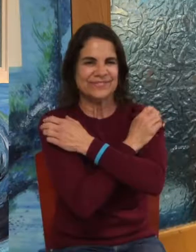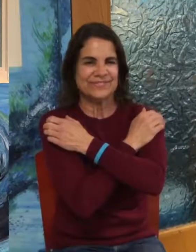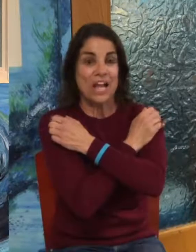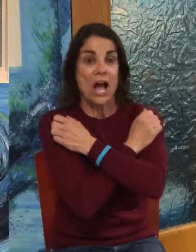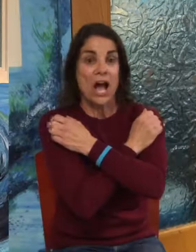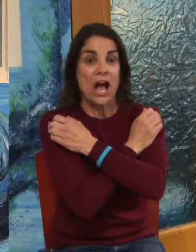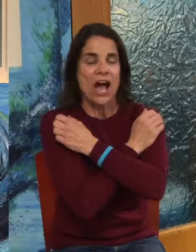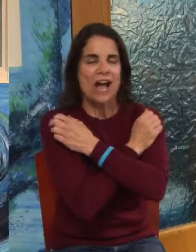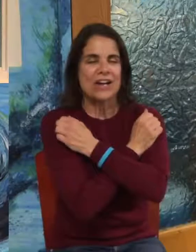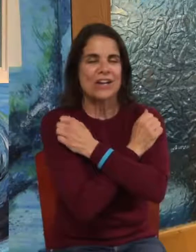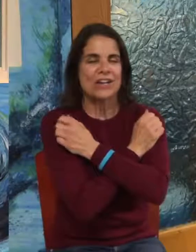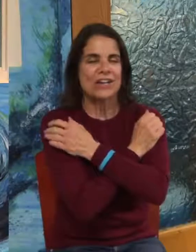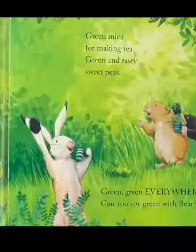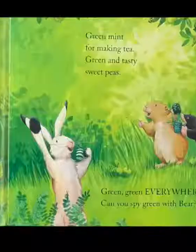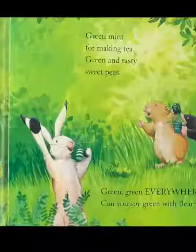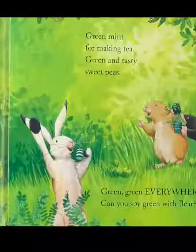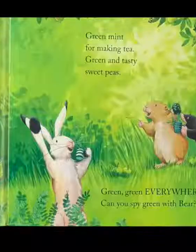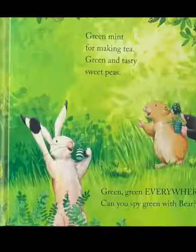sees